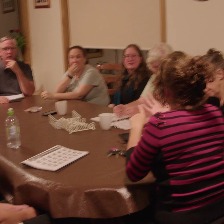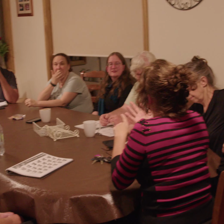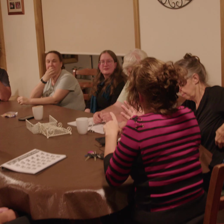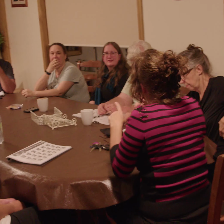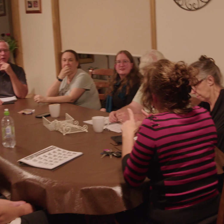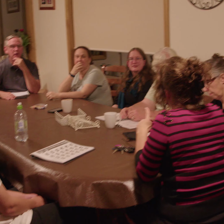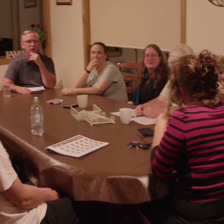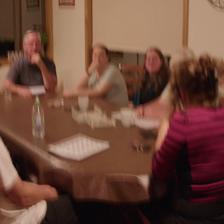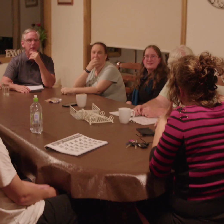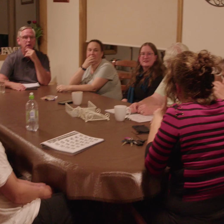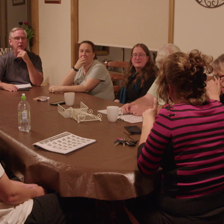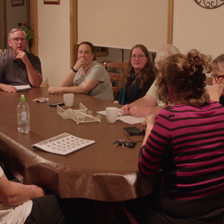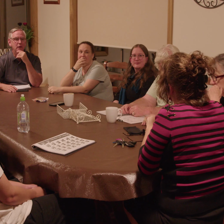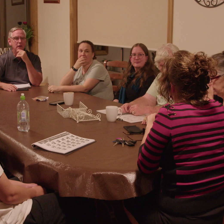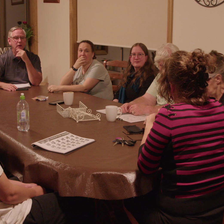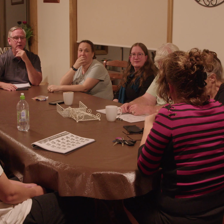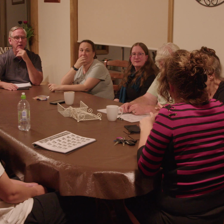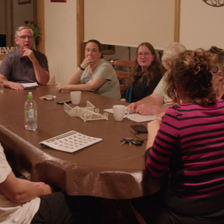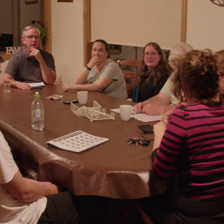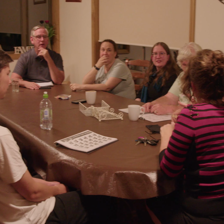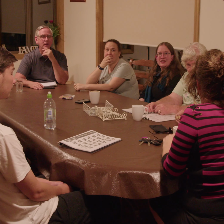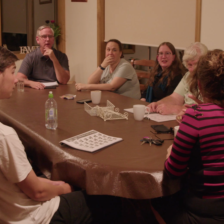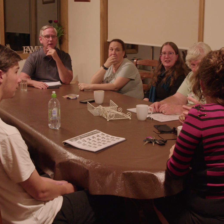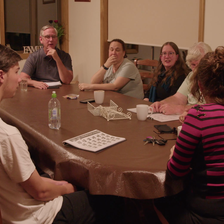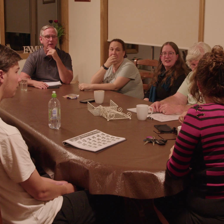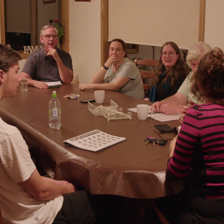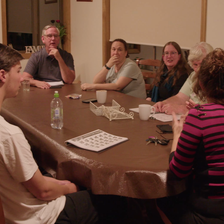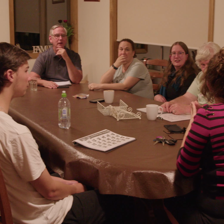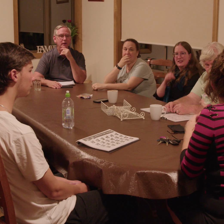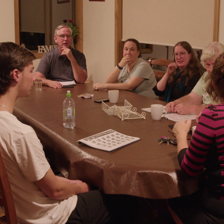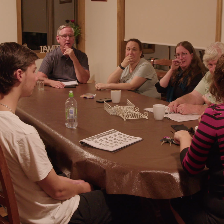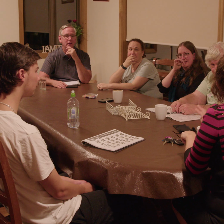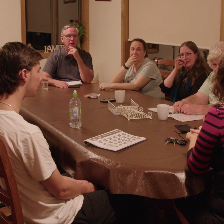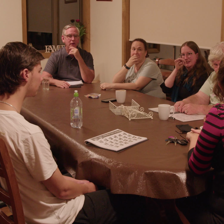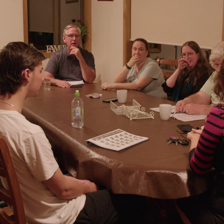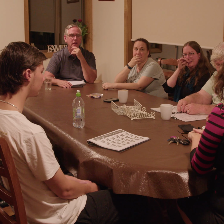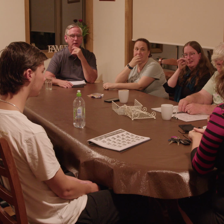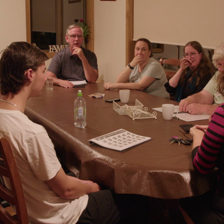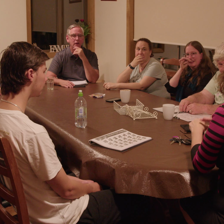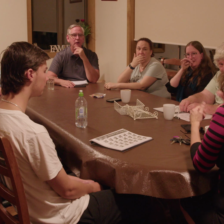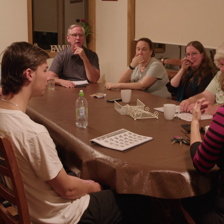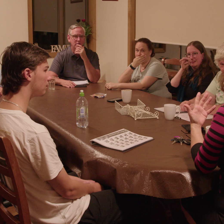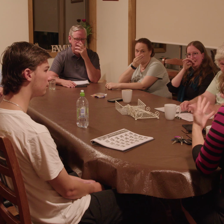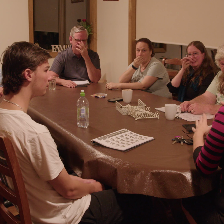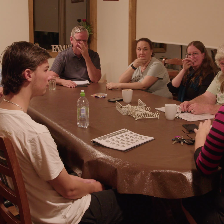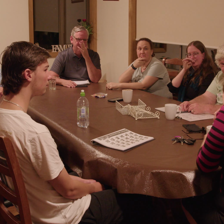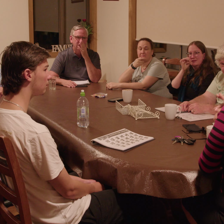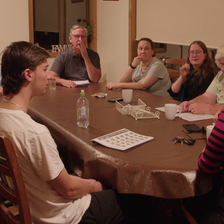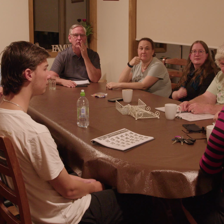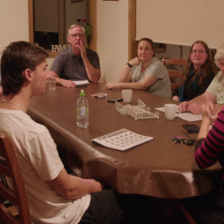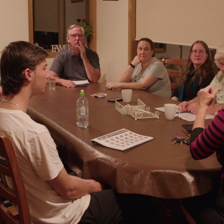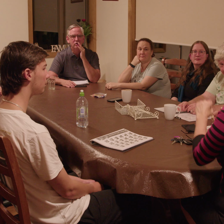And if you get started practicing, you're going to find that feels much more natural to you because you're already used to doing most of the